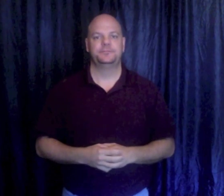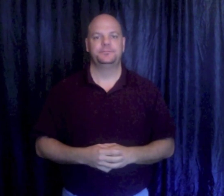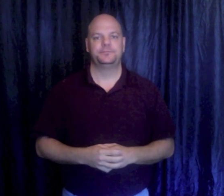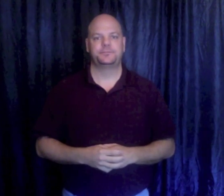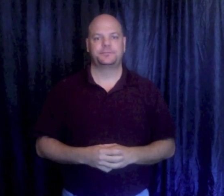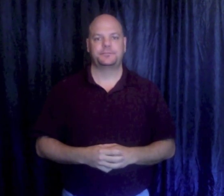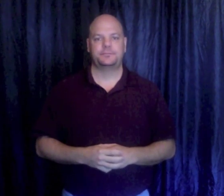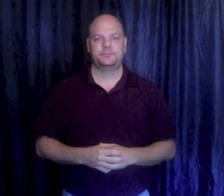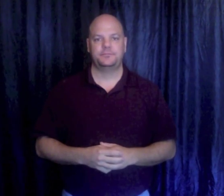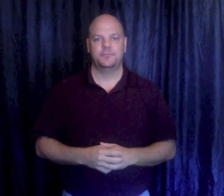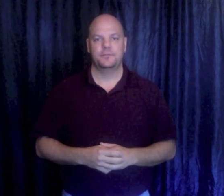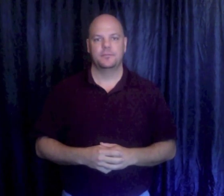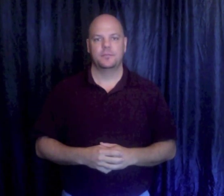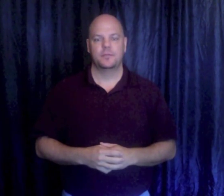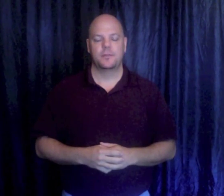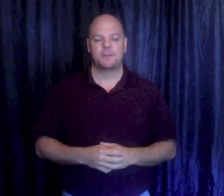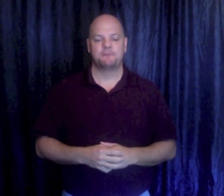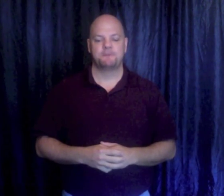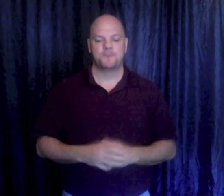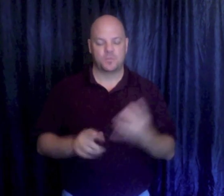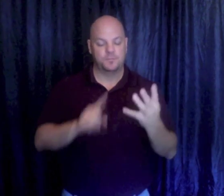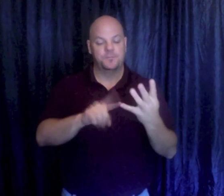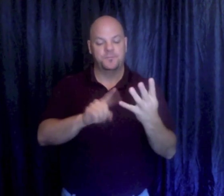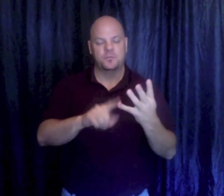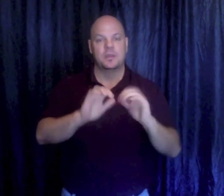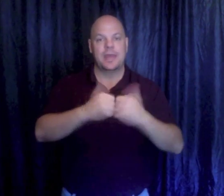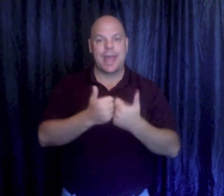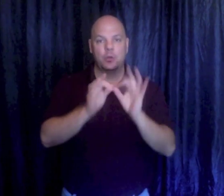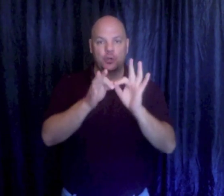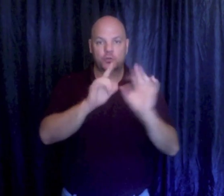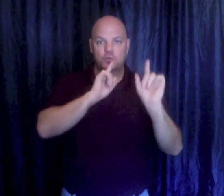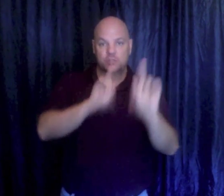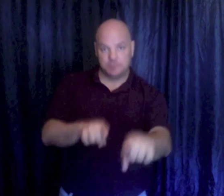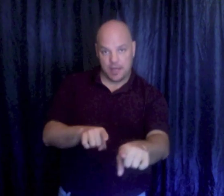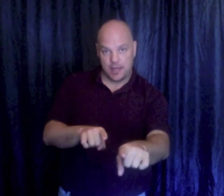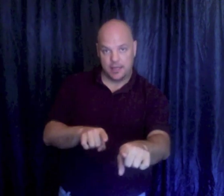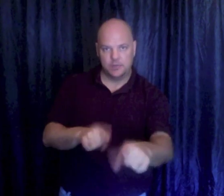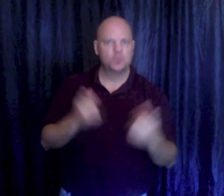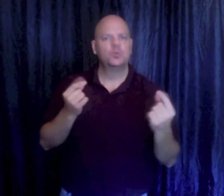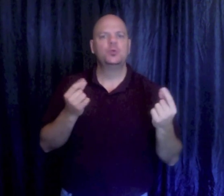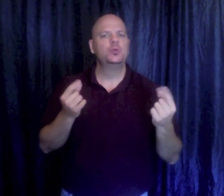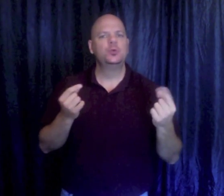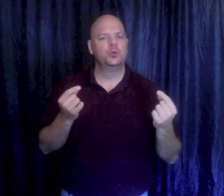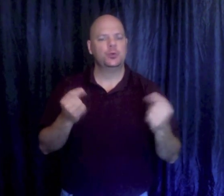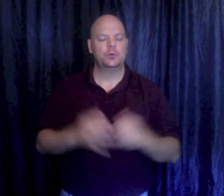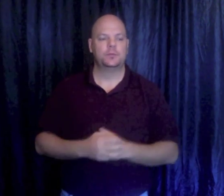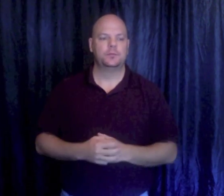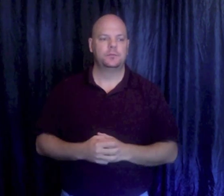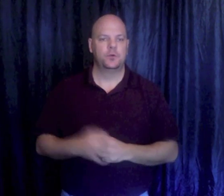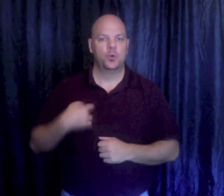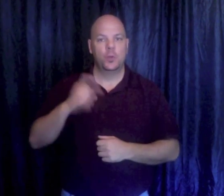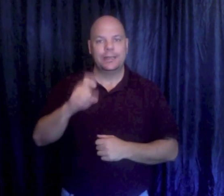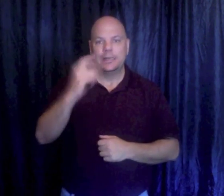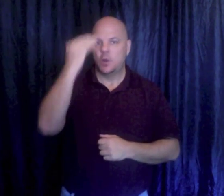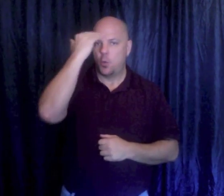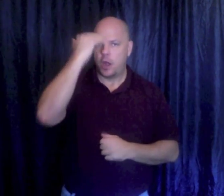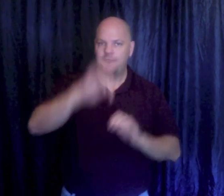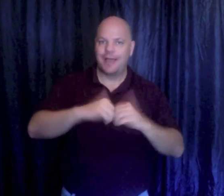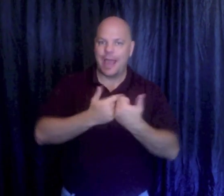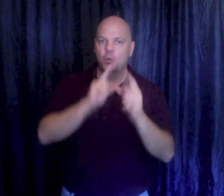in looking at how interpreters respond, we should be aware of the sign choices and word choices we're using. Of course, we're interpreters. We